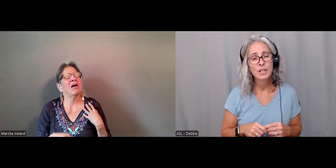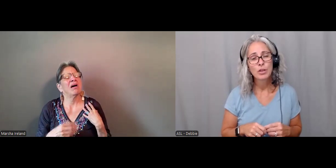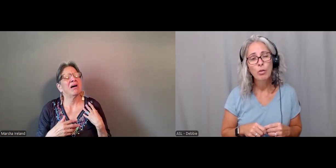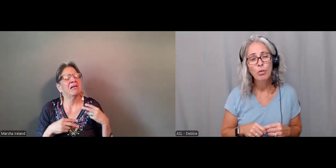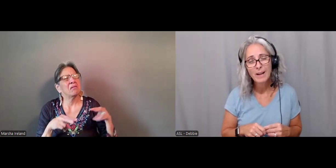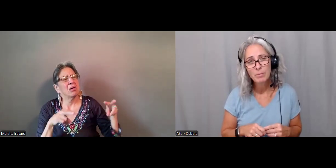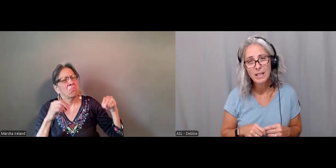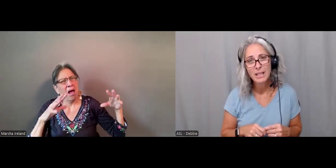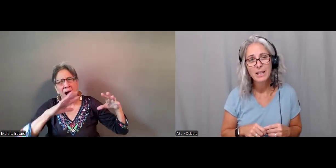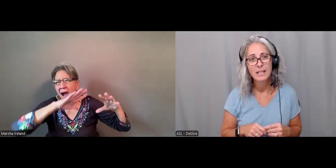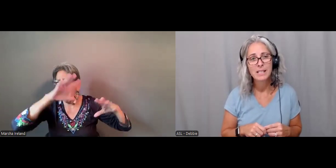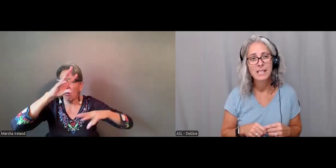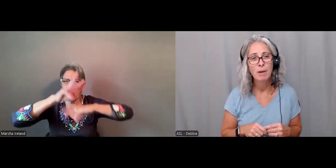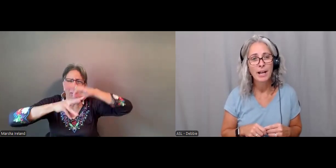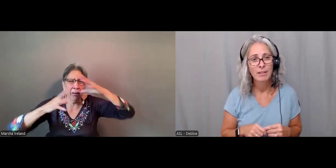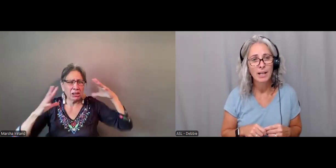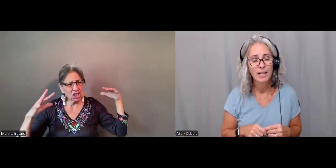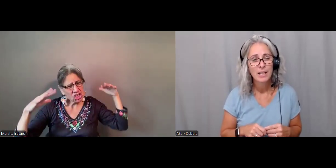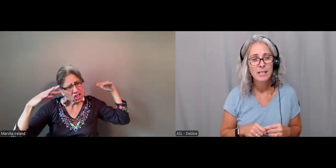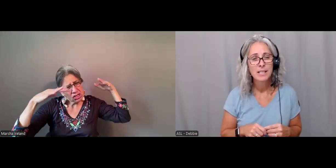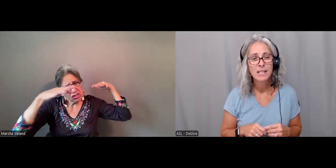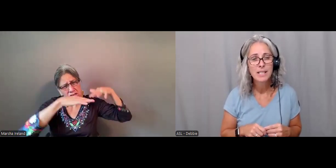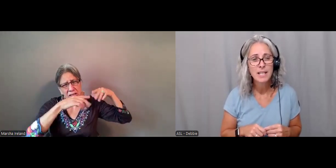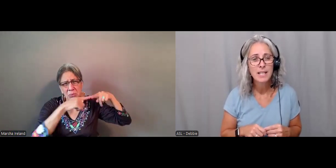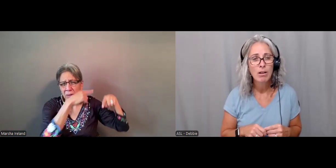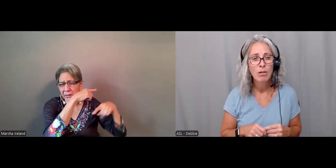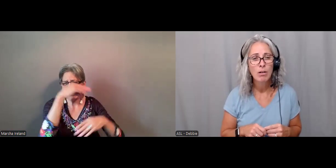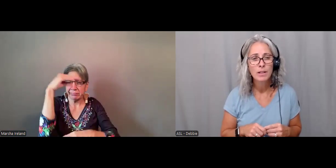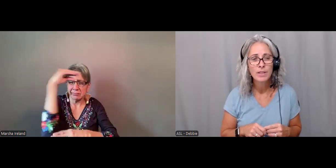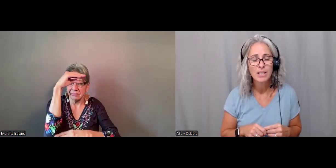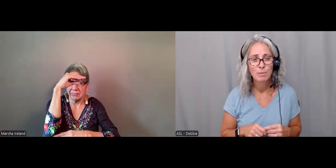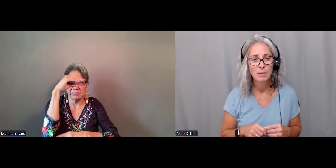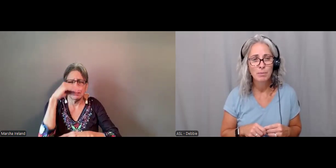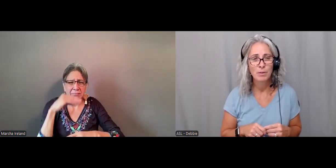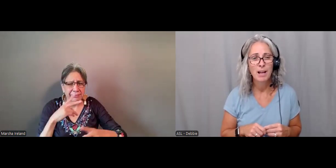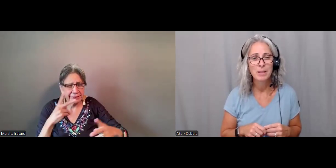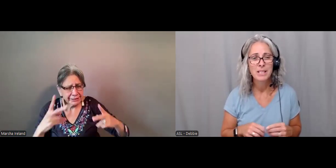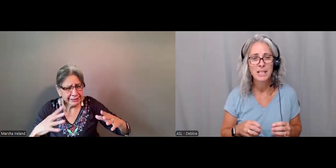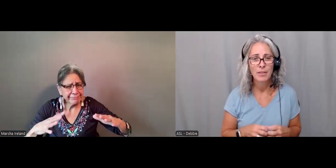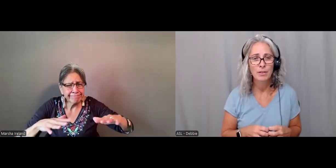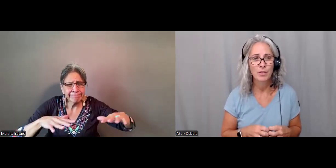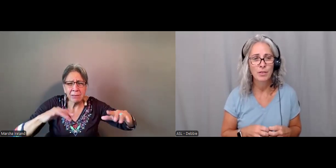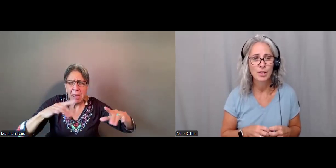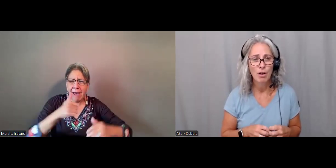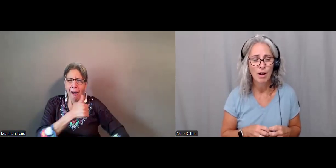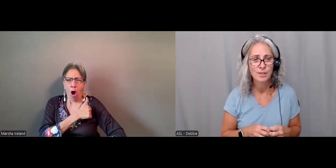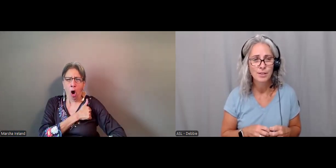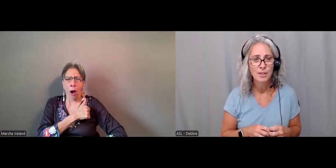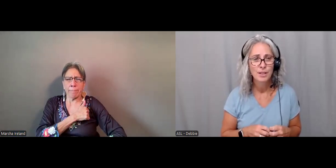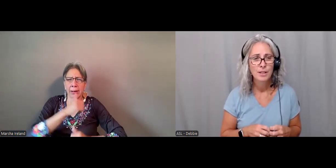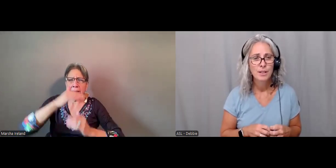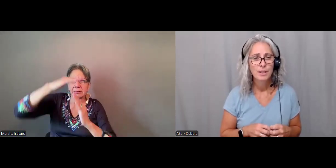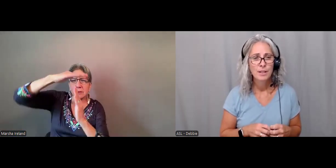which was incredibly inspiring to see all of these people coming together for this